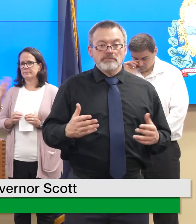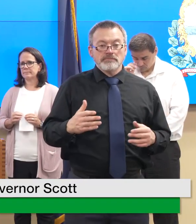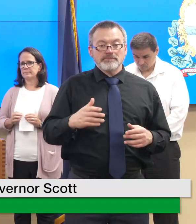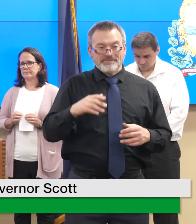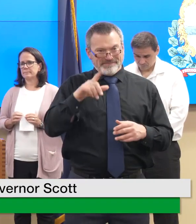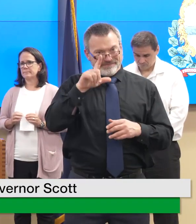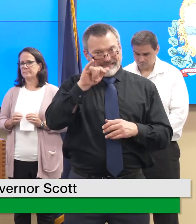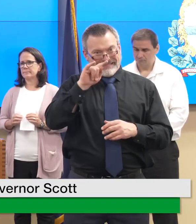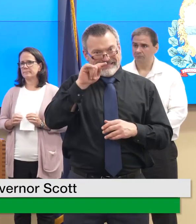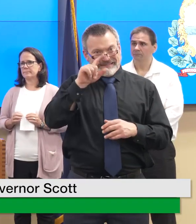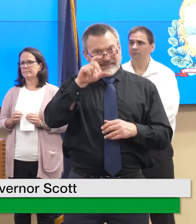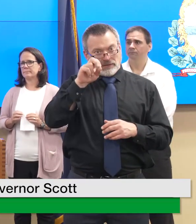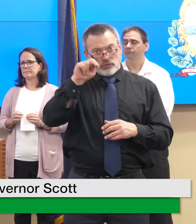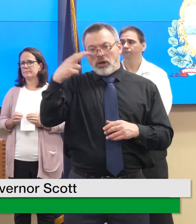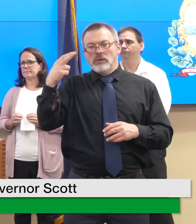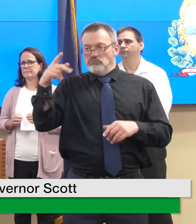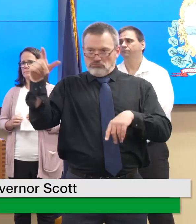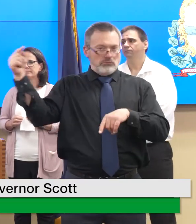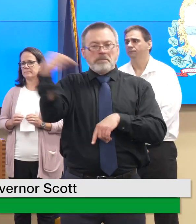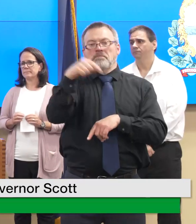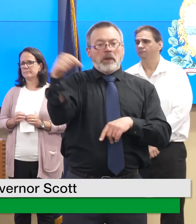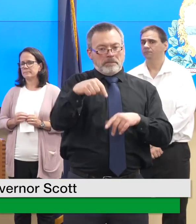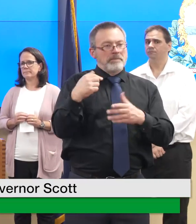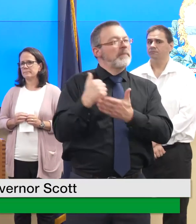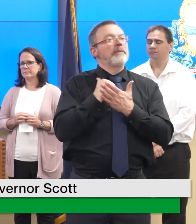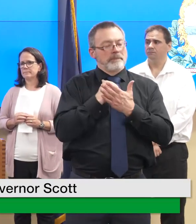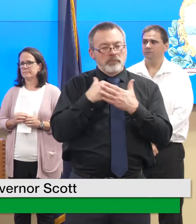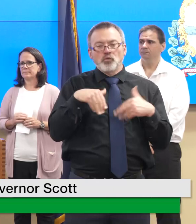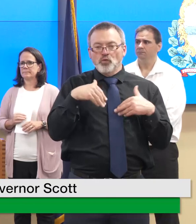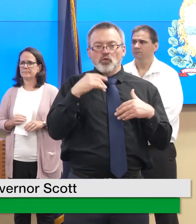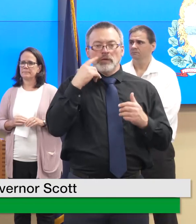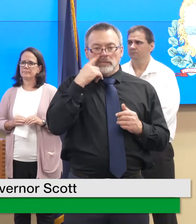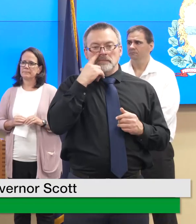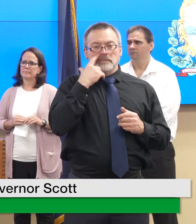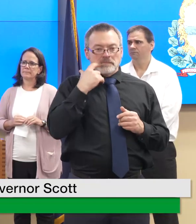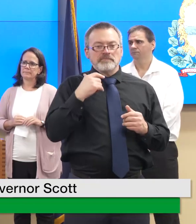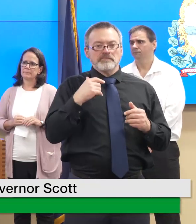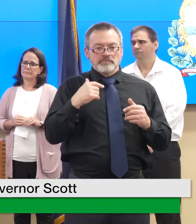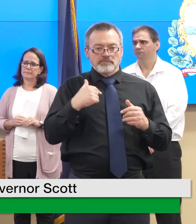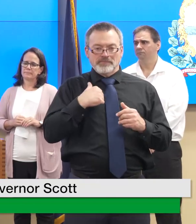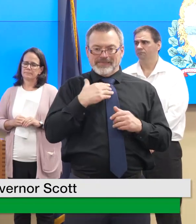area and they jumped in the fray. We have similar arrangements all along our borders.